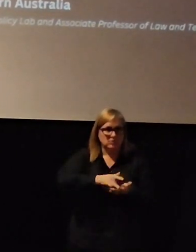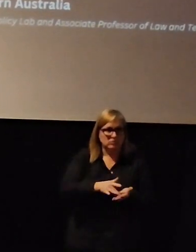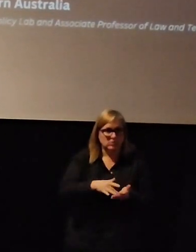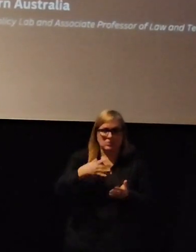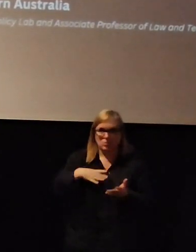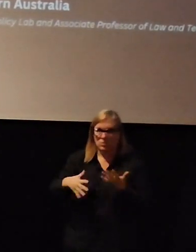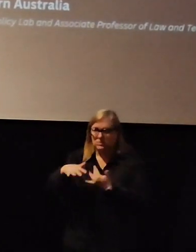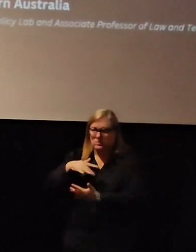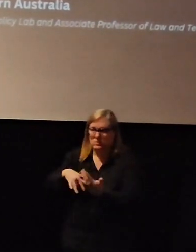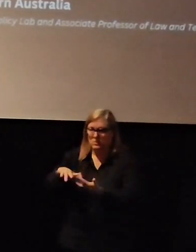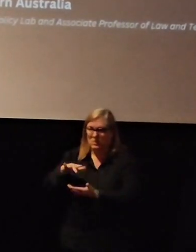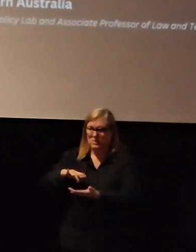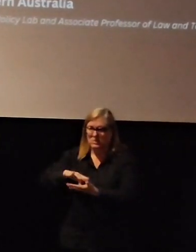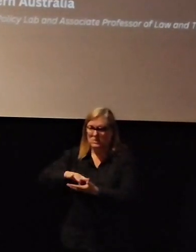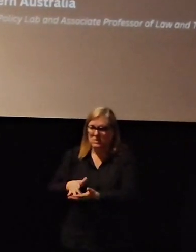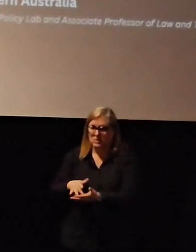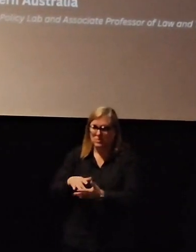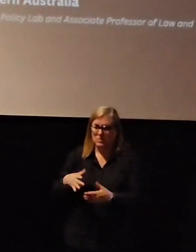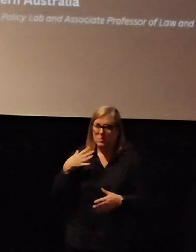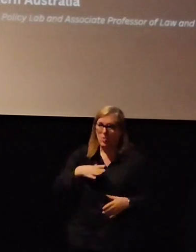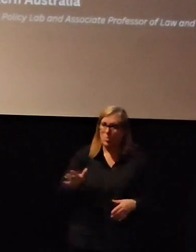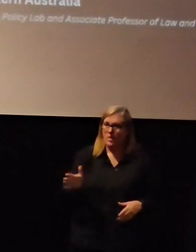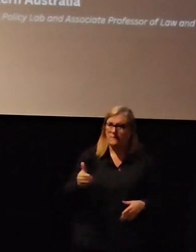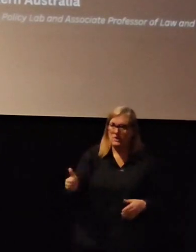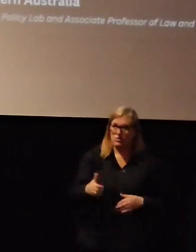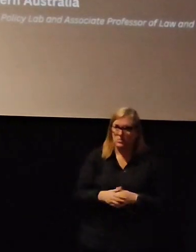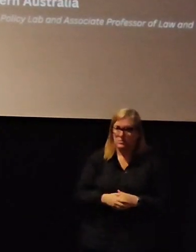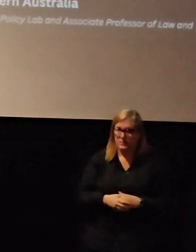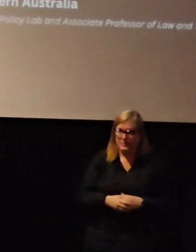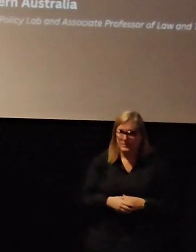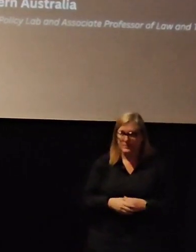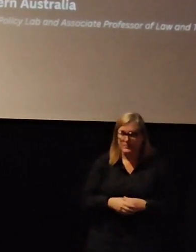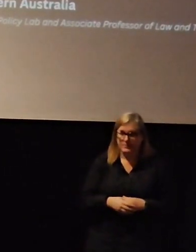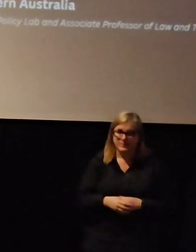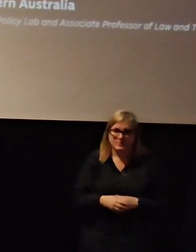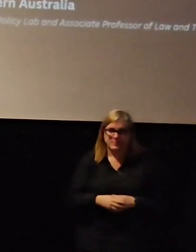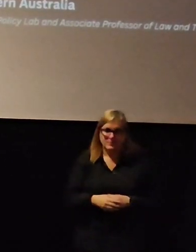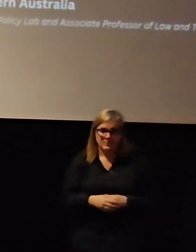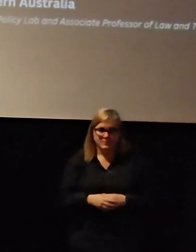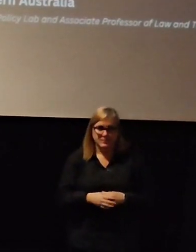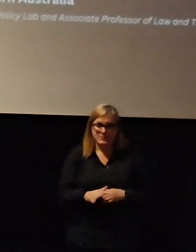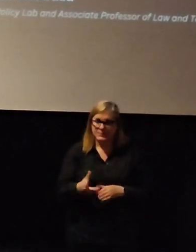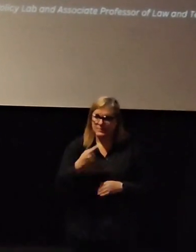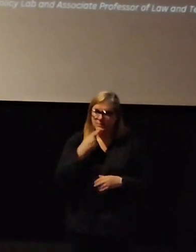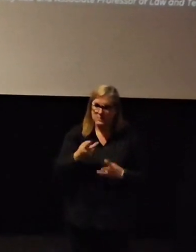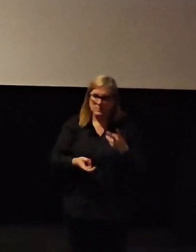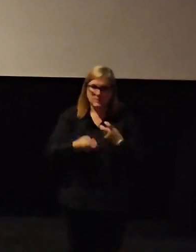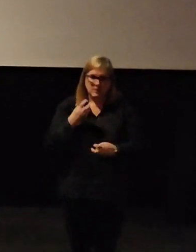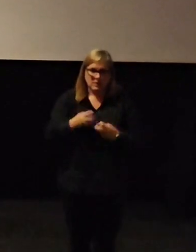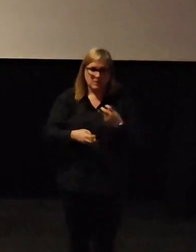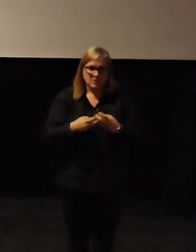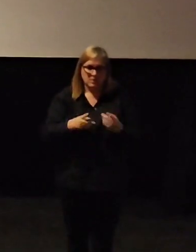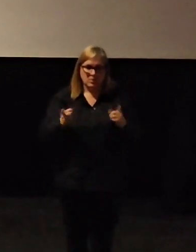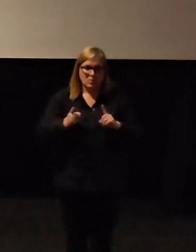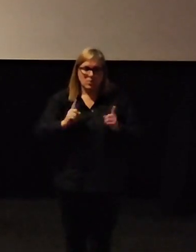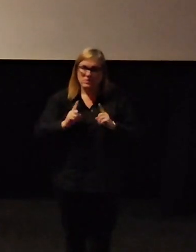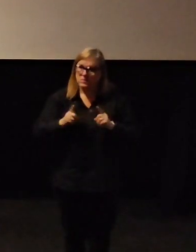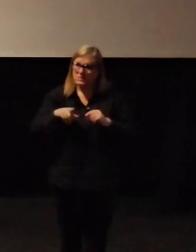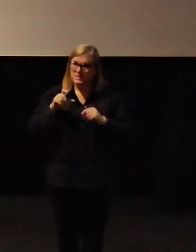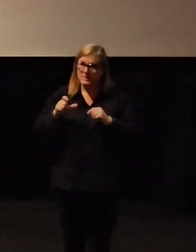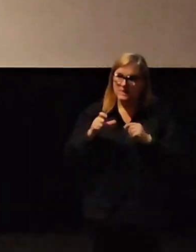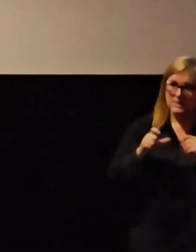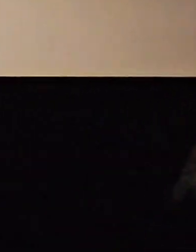want to do it as efficiently as possible. So he said, well, isn't there this problem of scale with